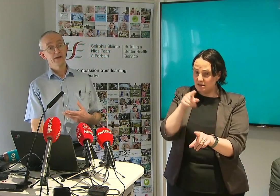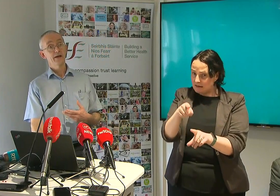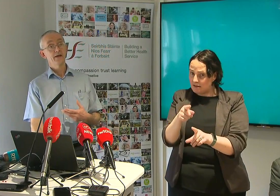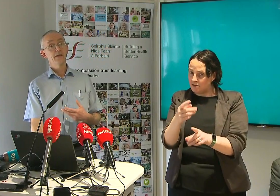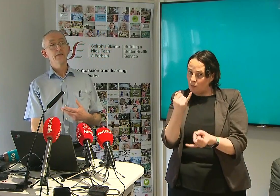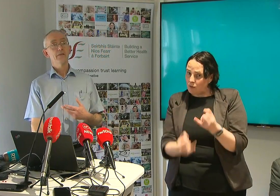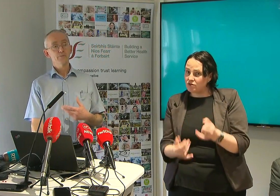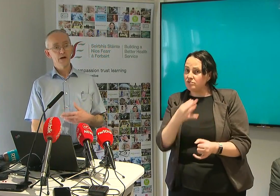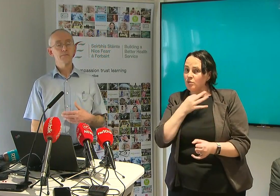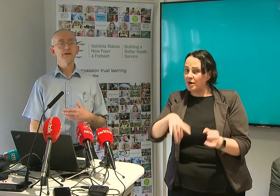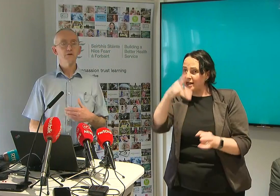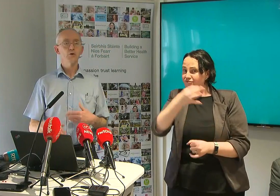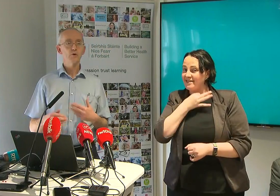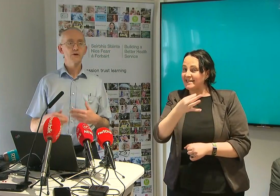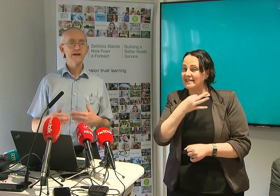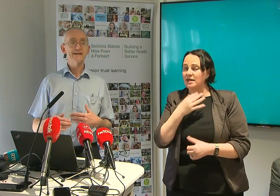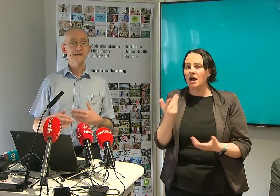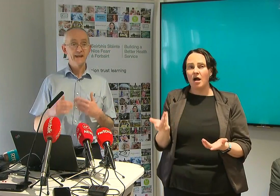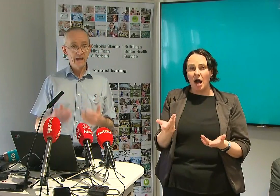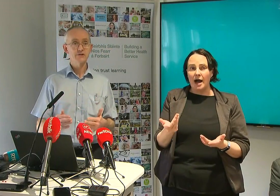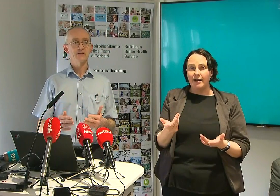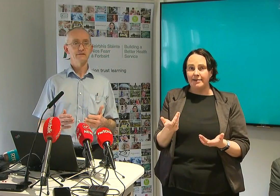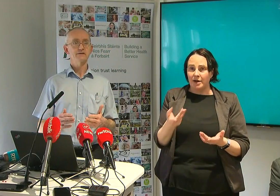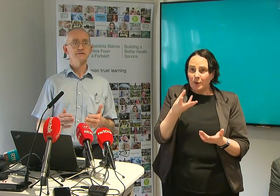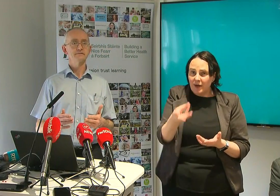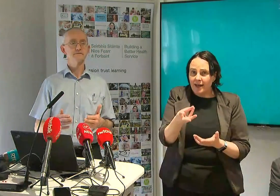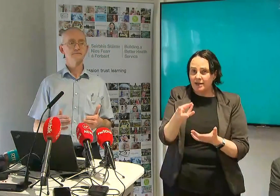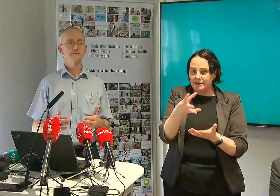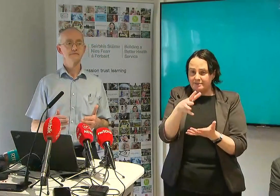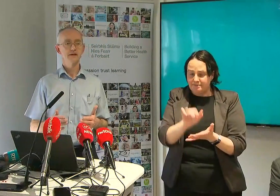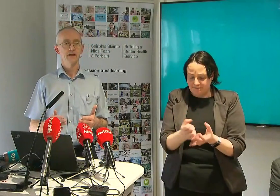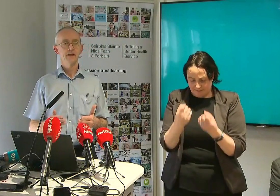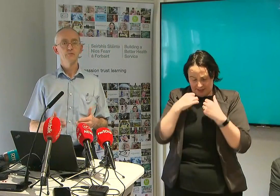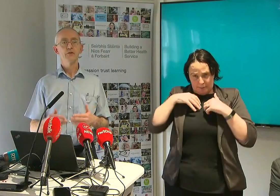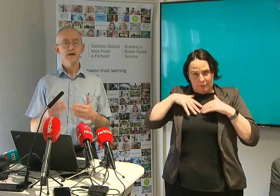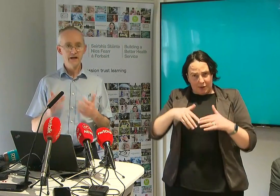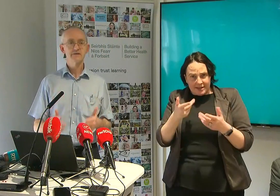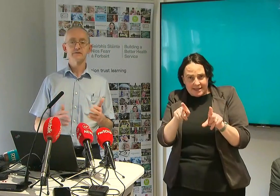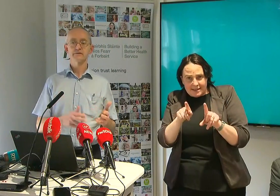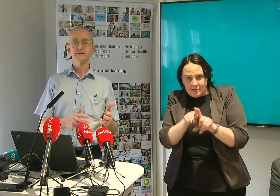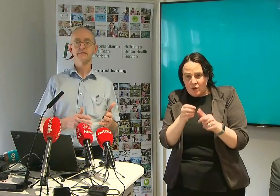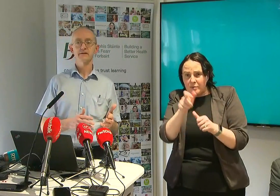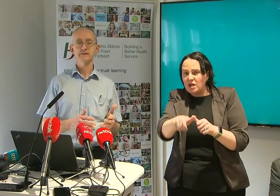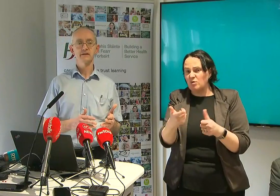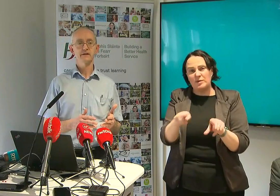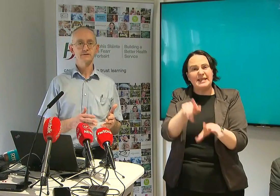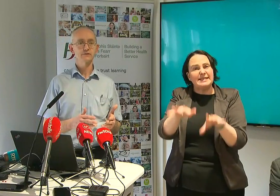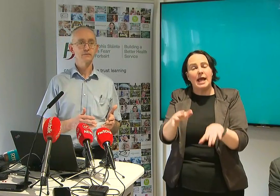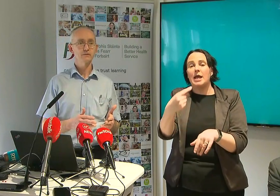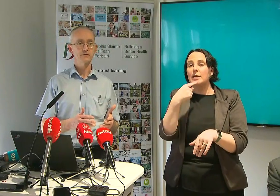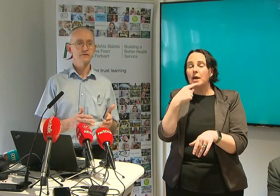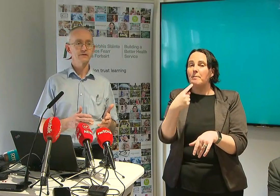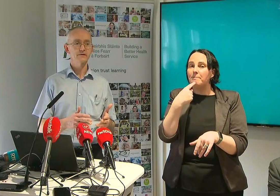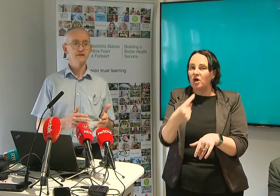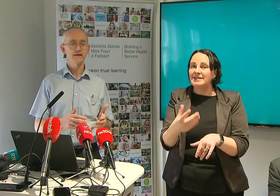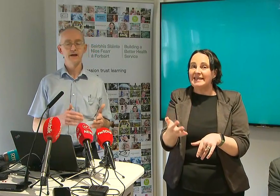is, they're probably no more likely to catch the infection, but the consequences of catching the infection could